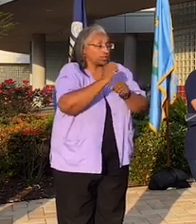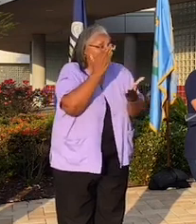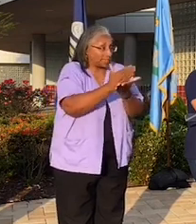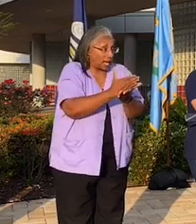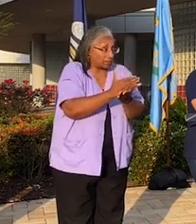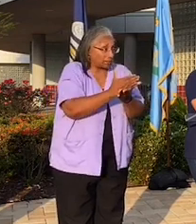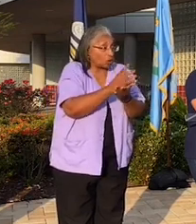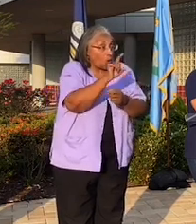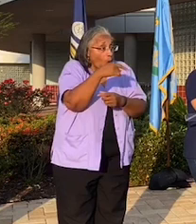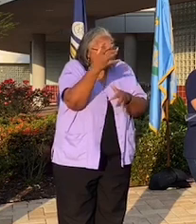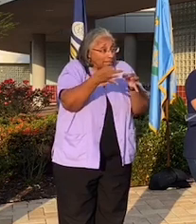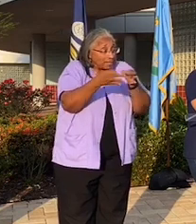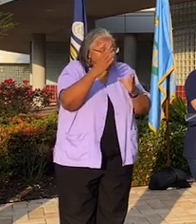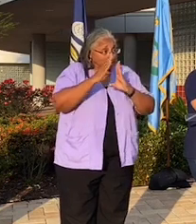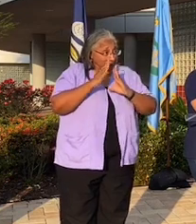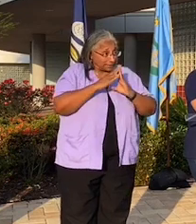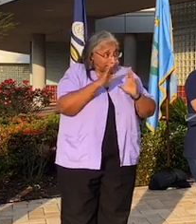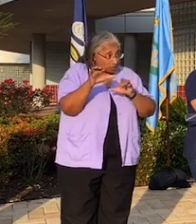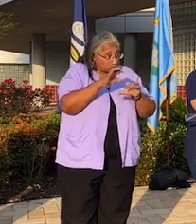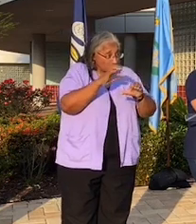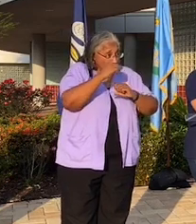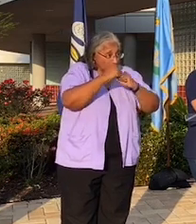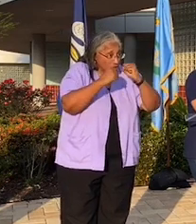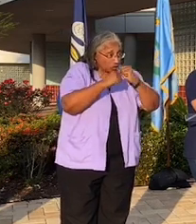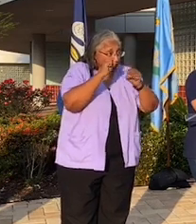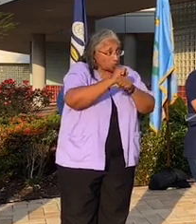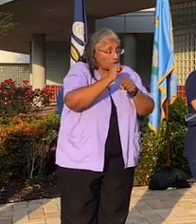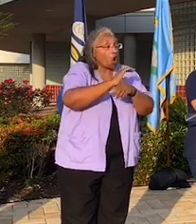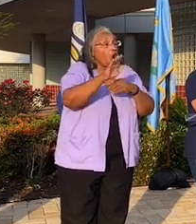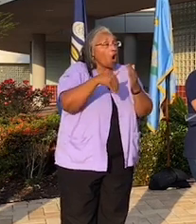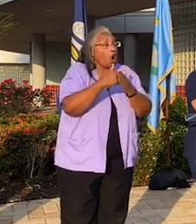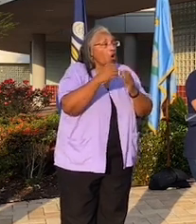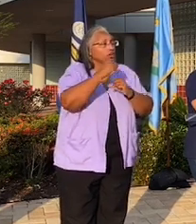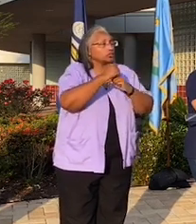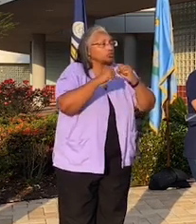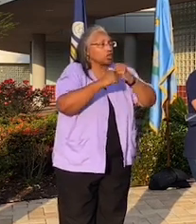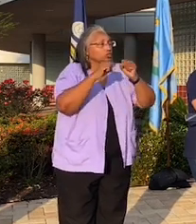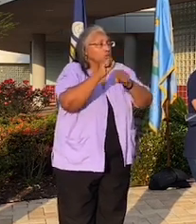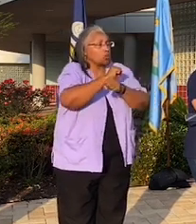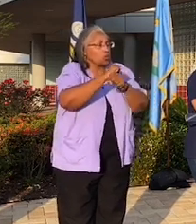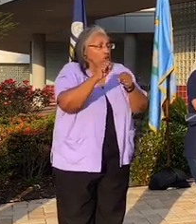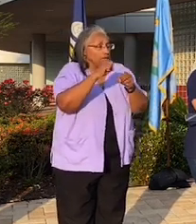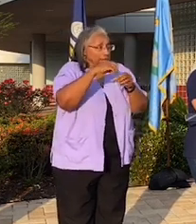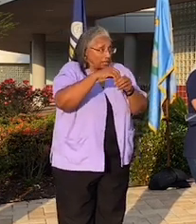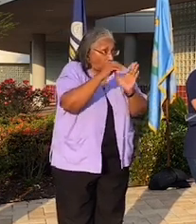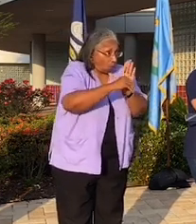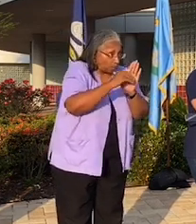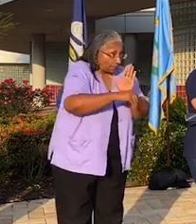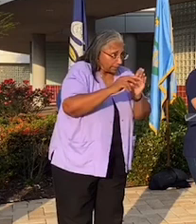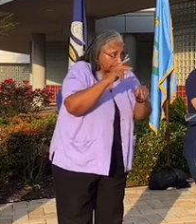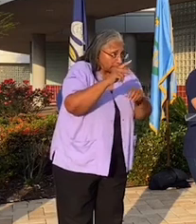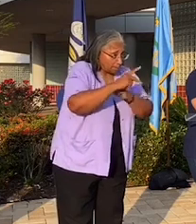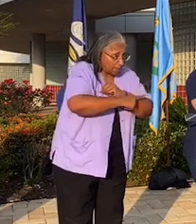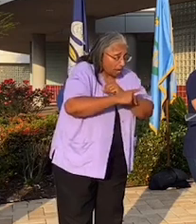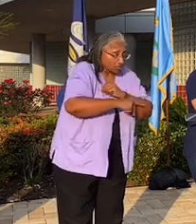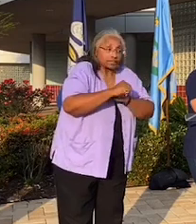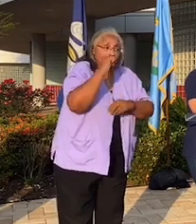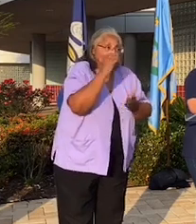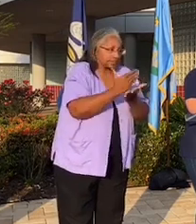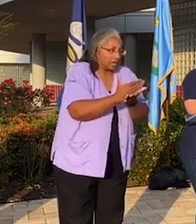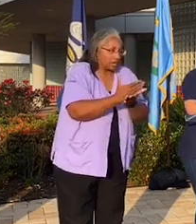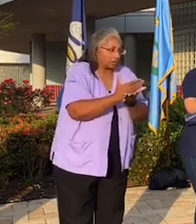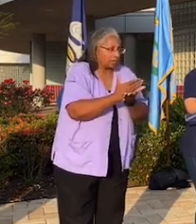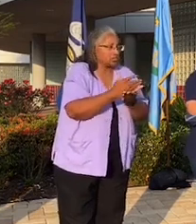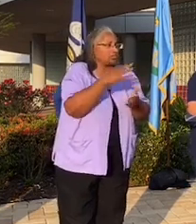city? All construction work in Orleans Parish is not stopped as it relates to work